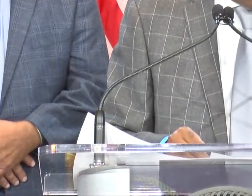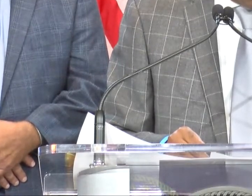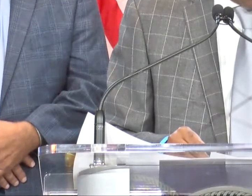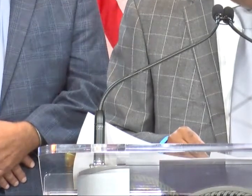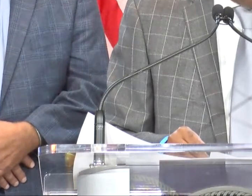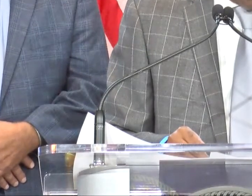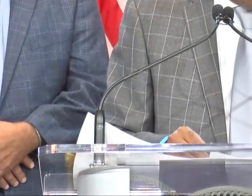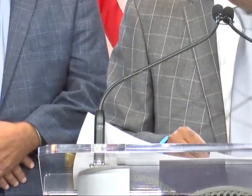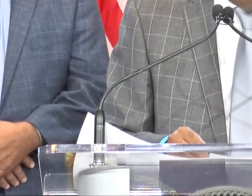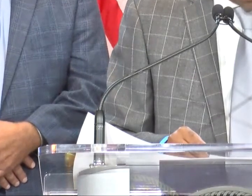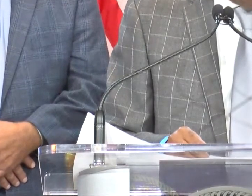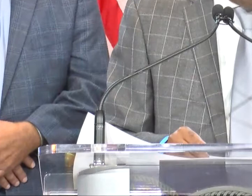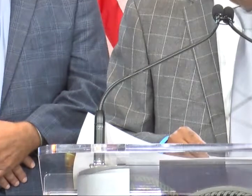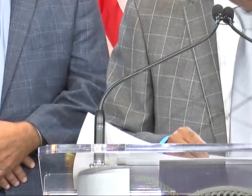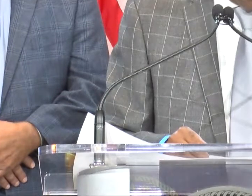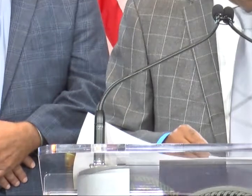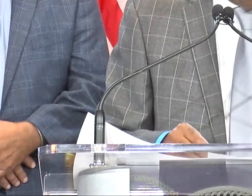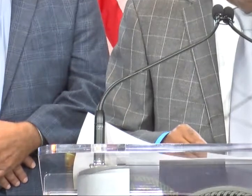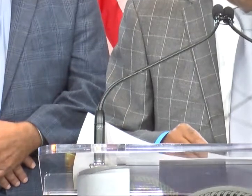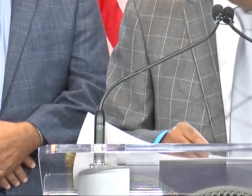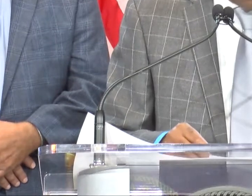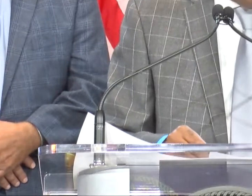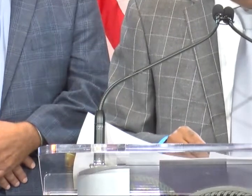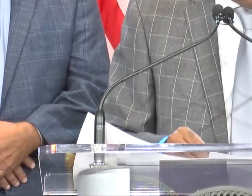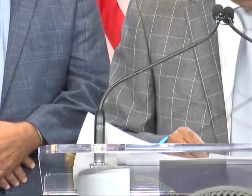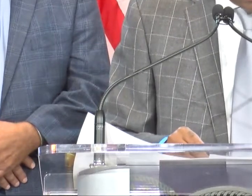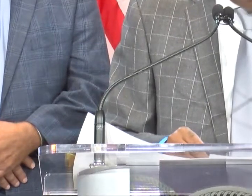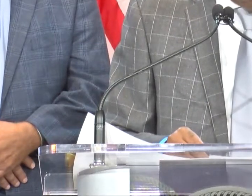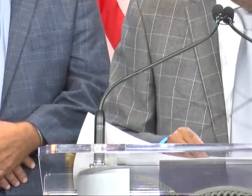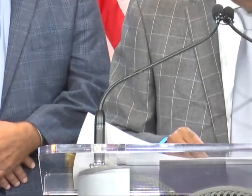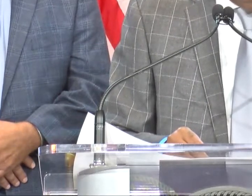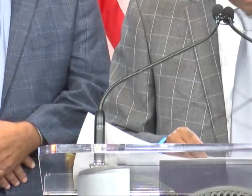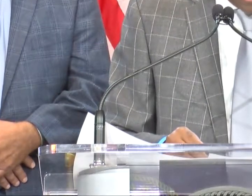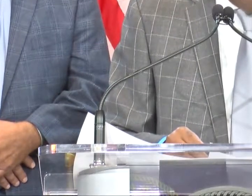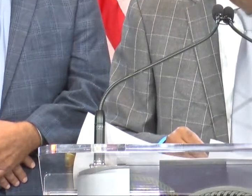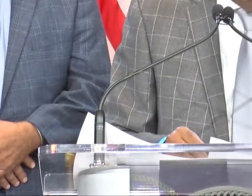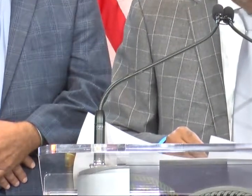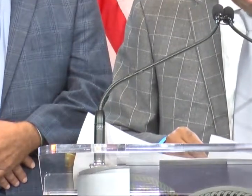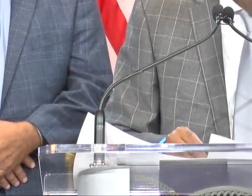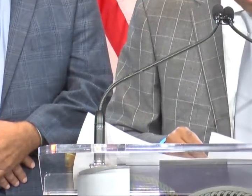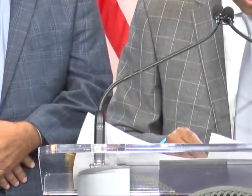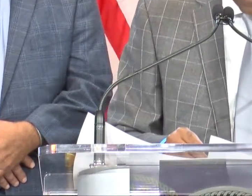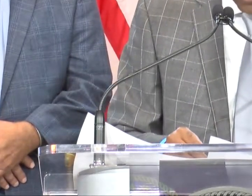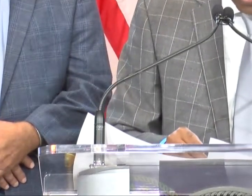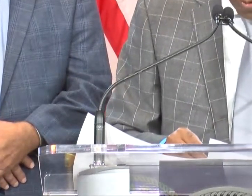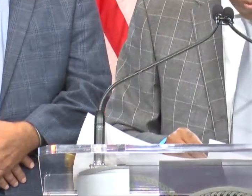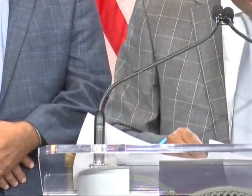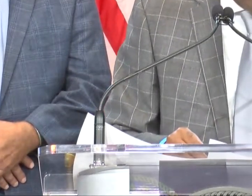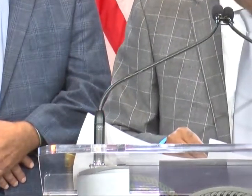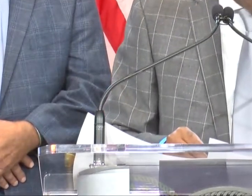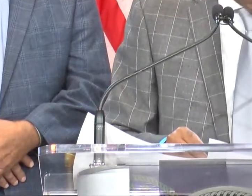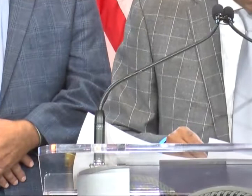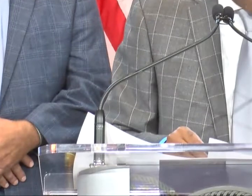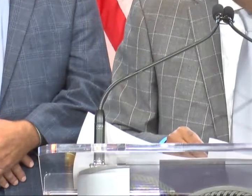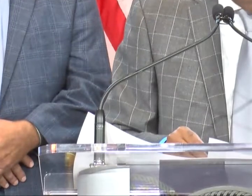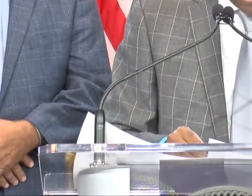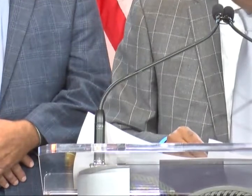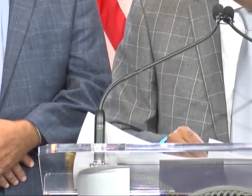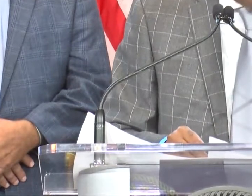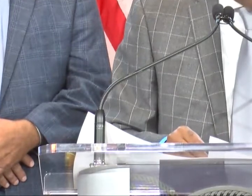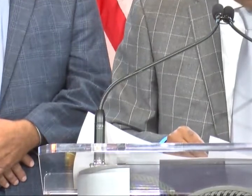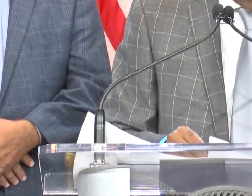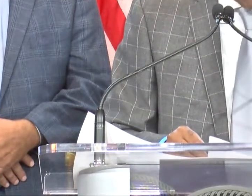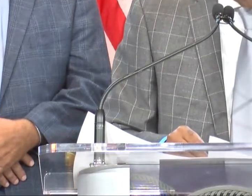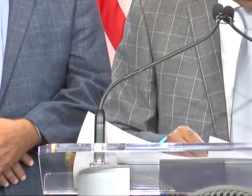GLO under their management. And one of the residents standing with me today, Ms. Barbara Johnson Lark, received a